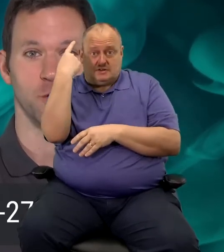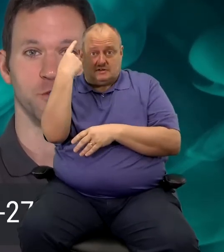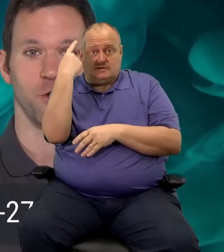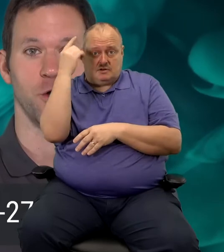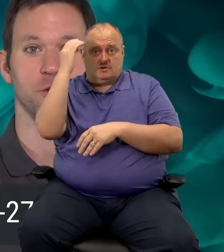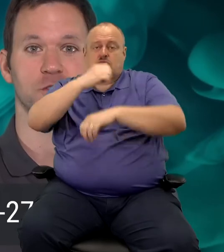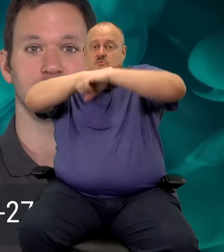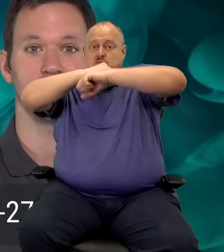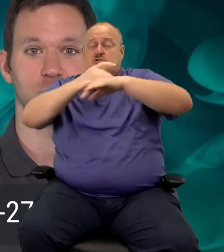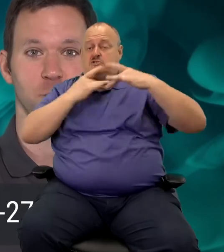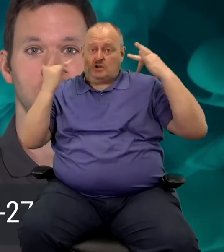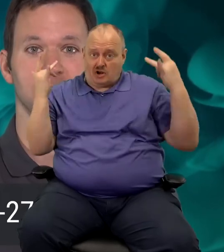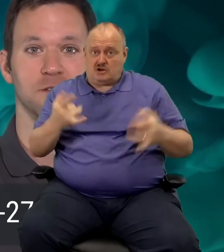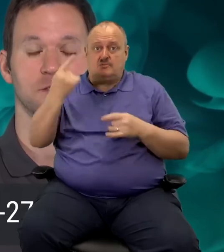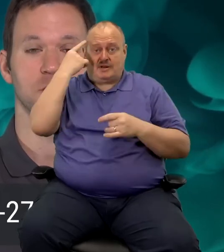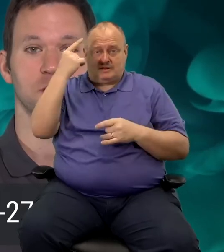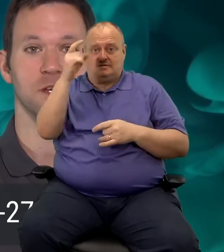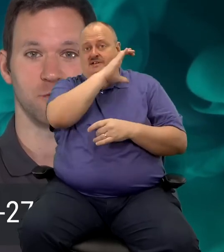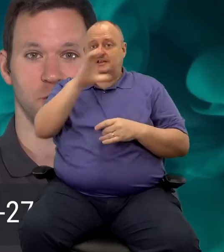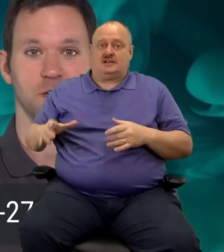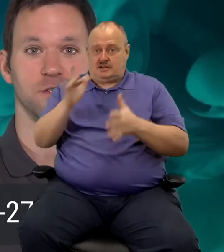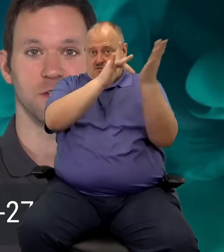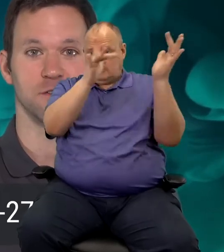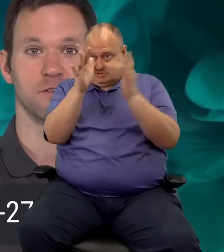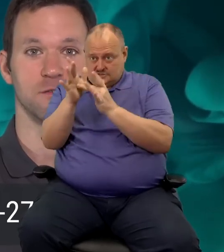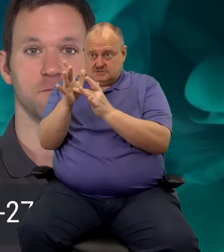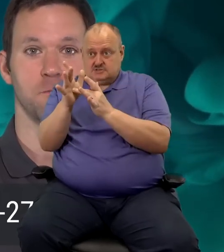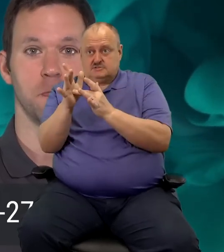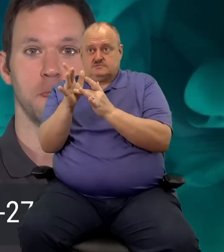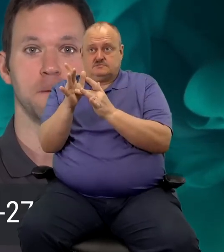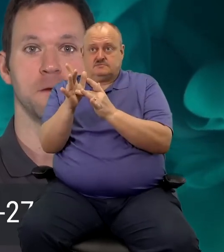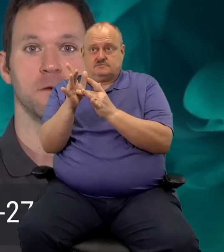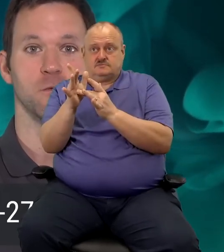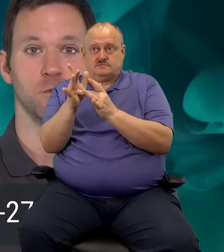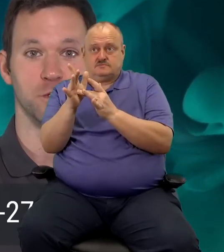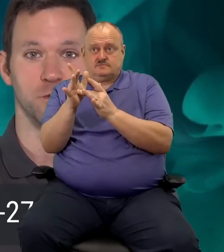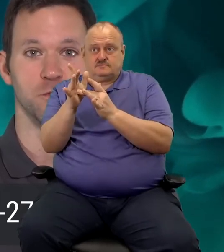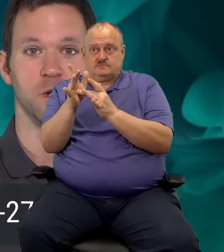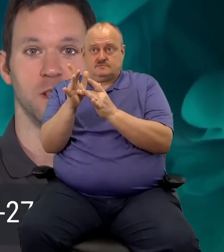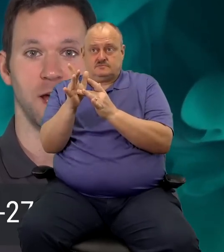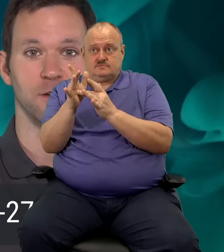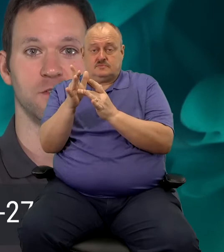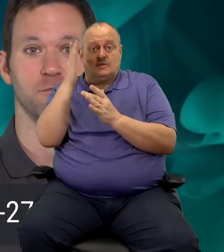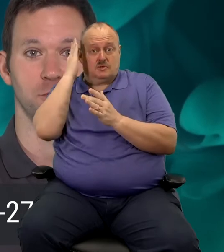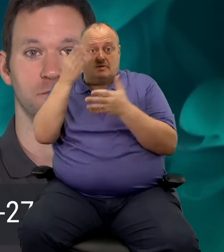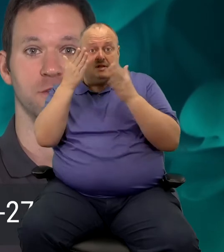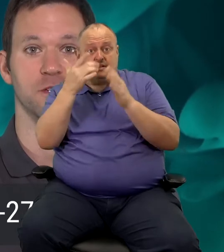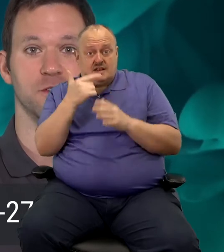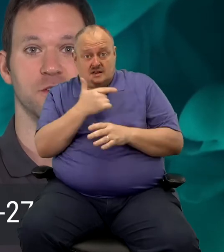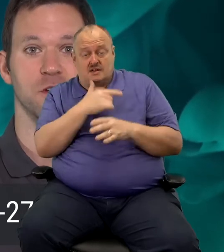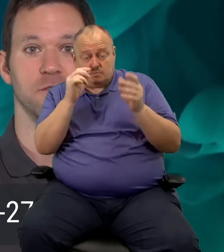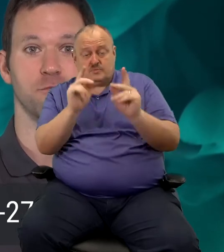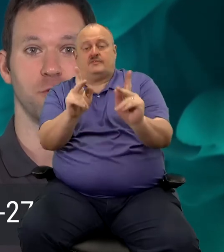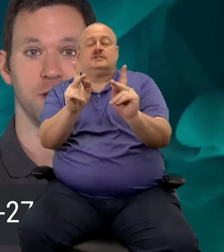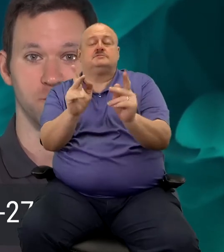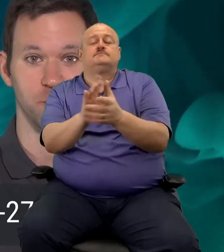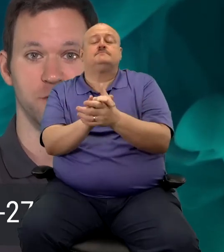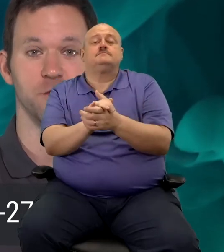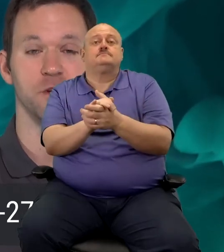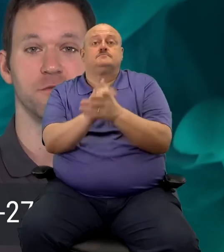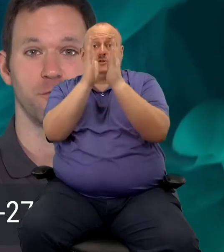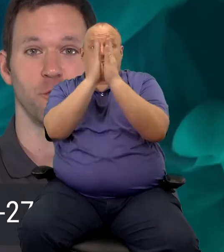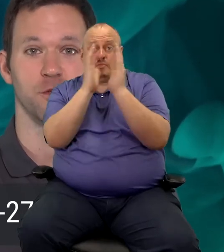will guard your hearts and your minds in Christ Jesus. Would you allow us the privilege of